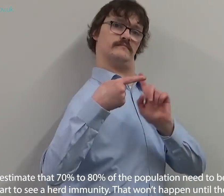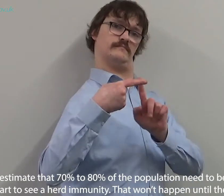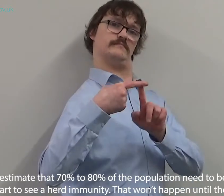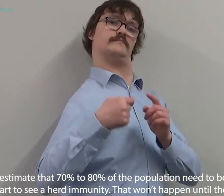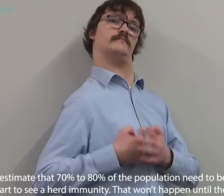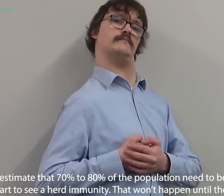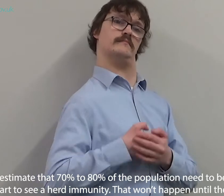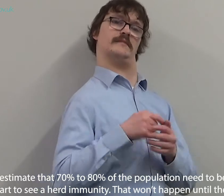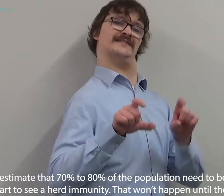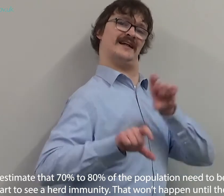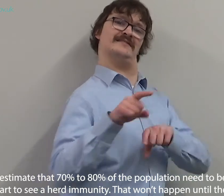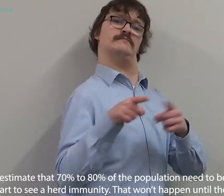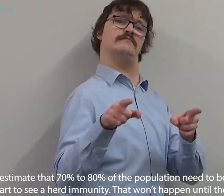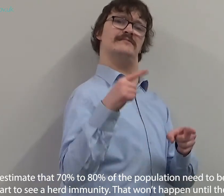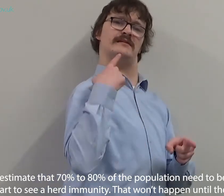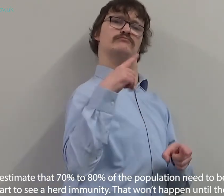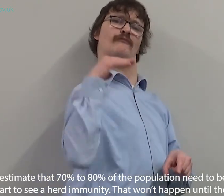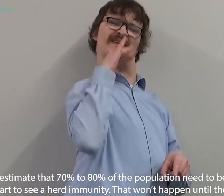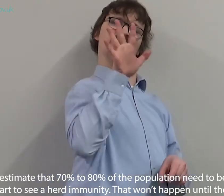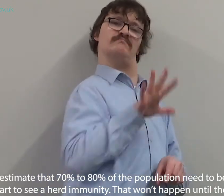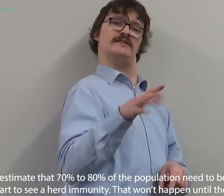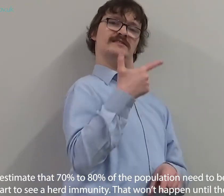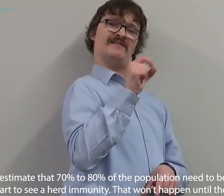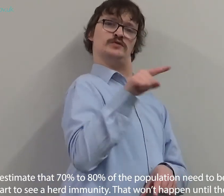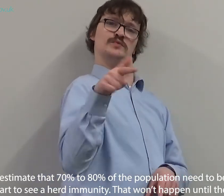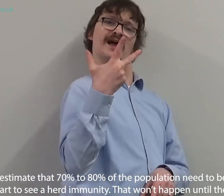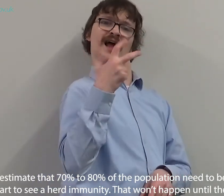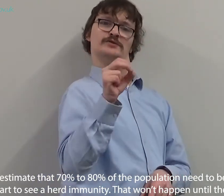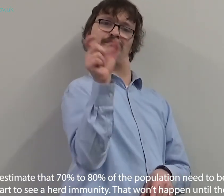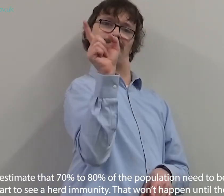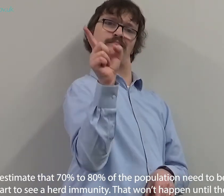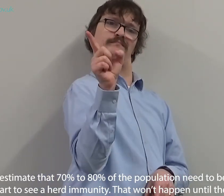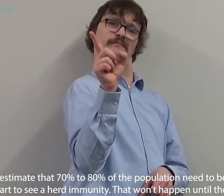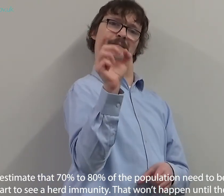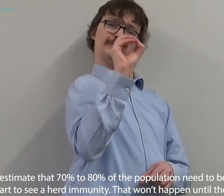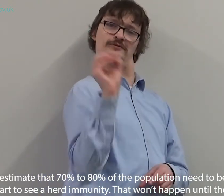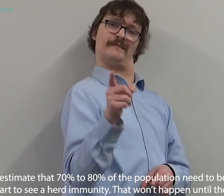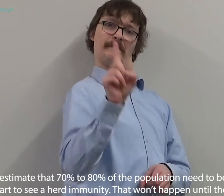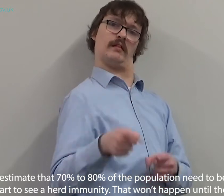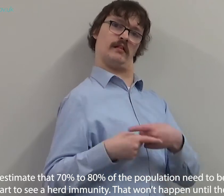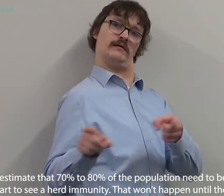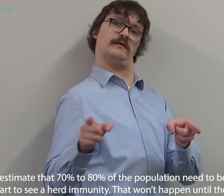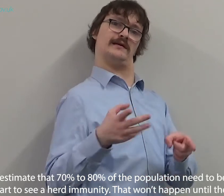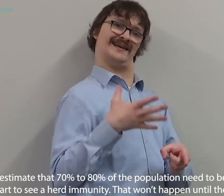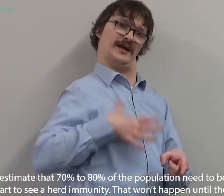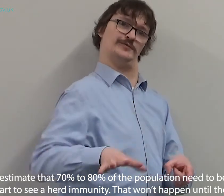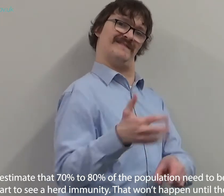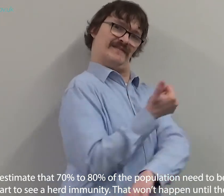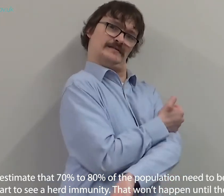Scientists estimate that 70-80% of the population need to be vaccinated before we start to see herd